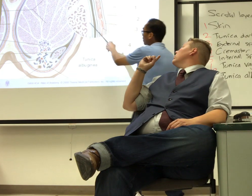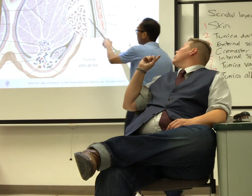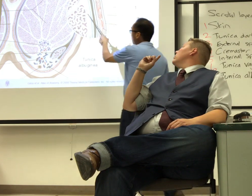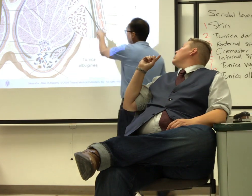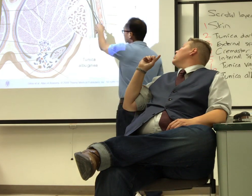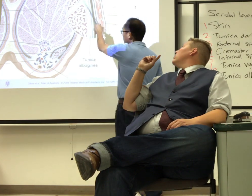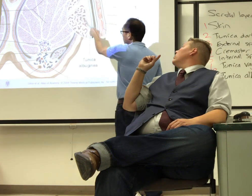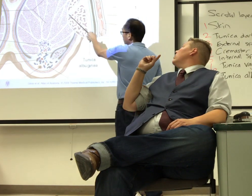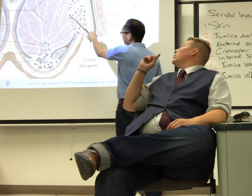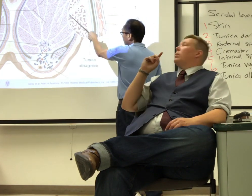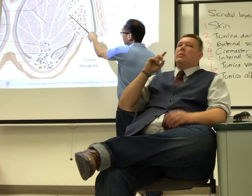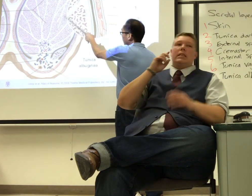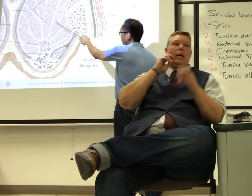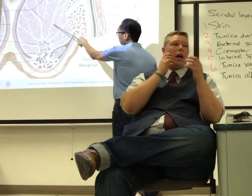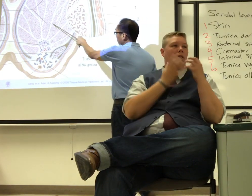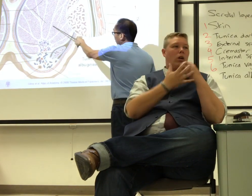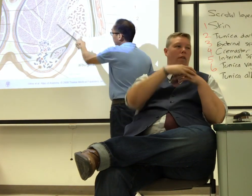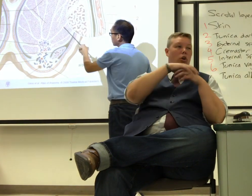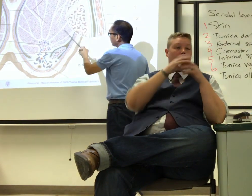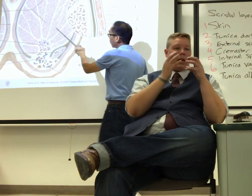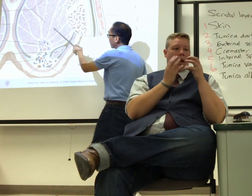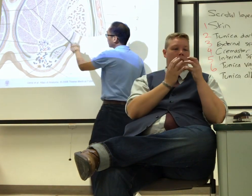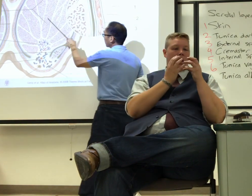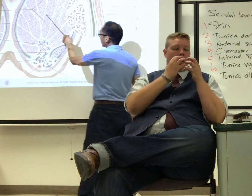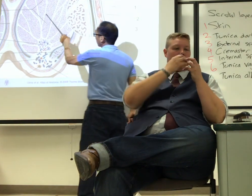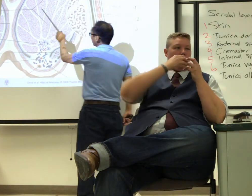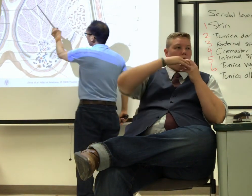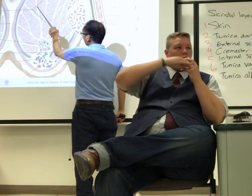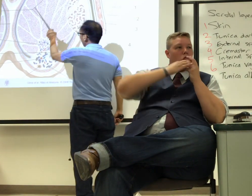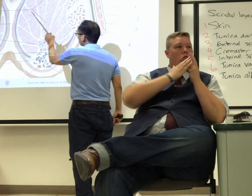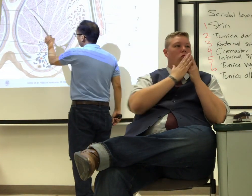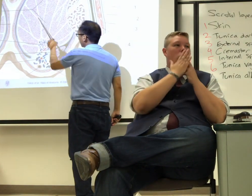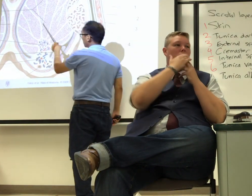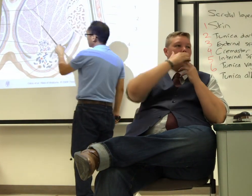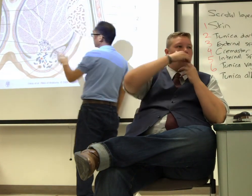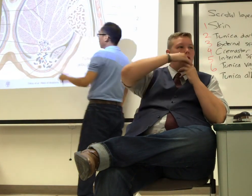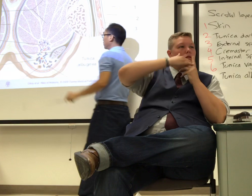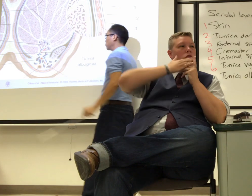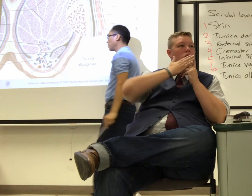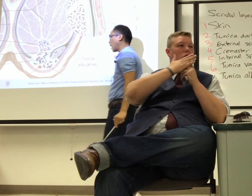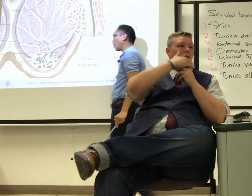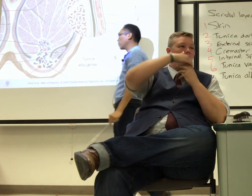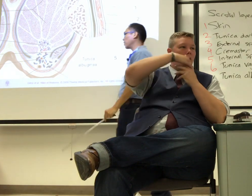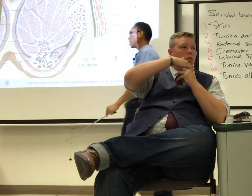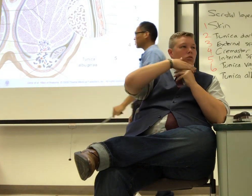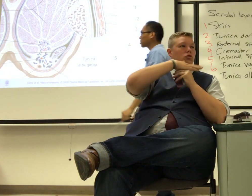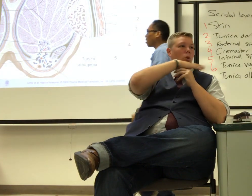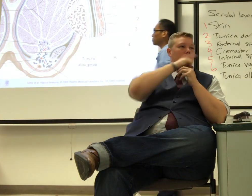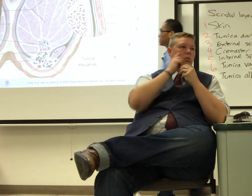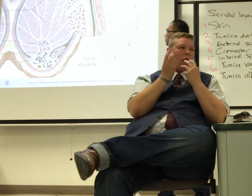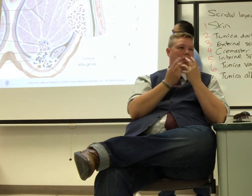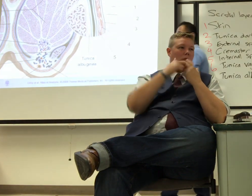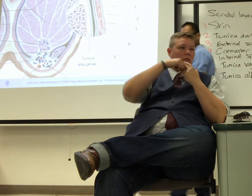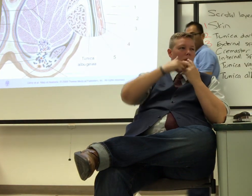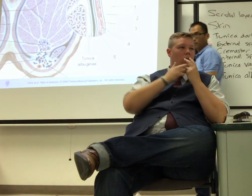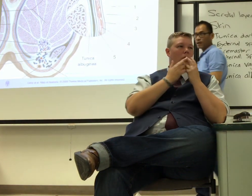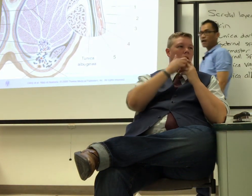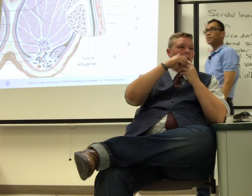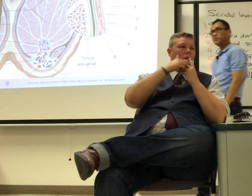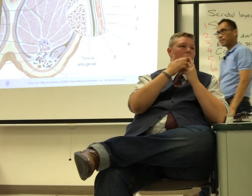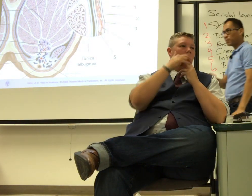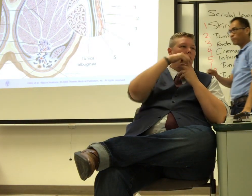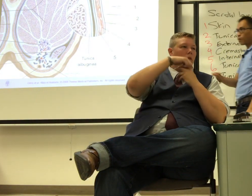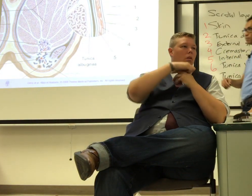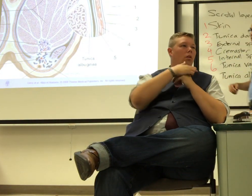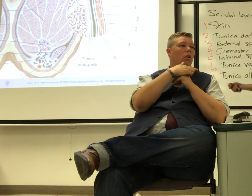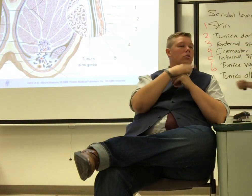covering, but here it shoots in. So all those little white invaginations of the tunica albuginea, just call them septum, and